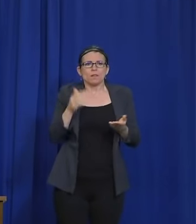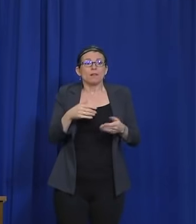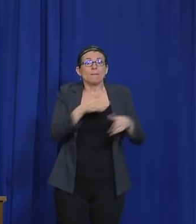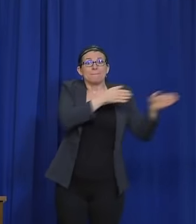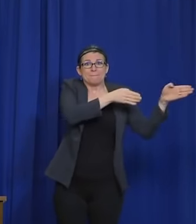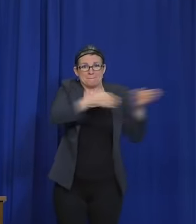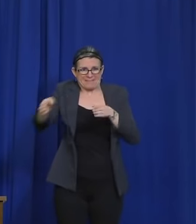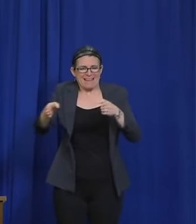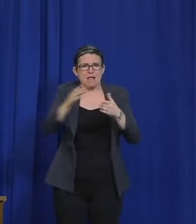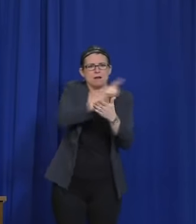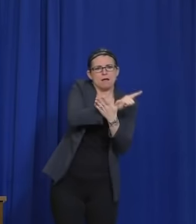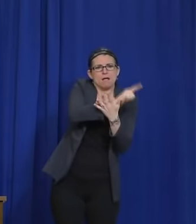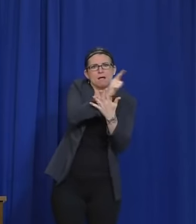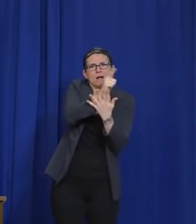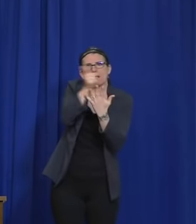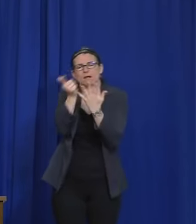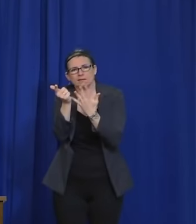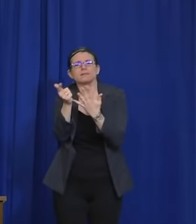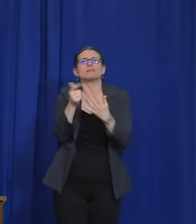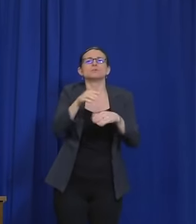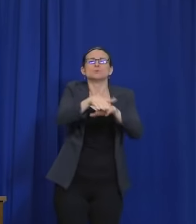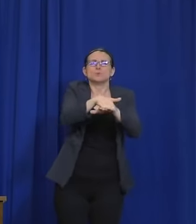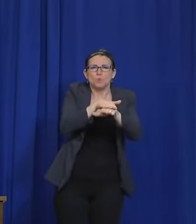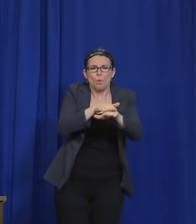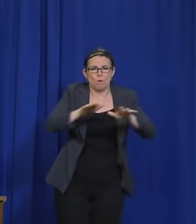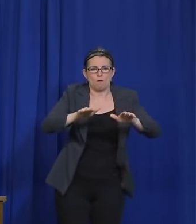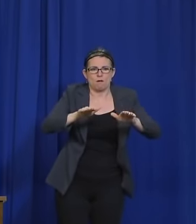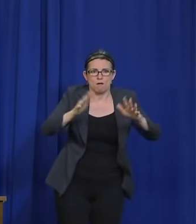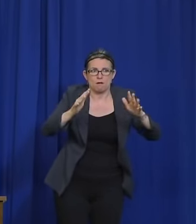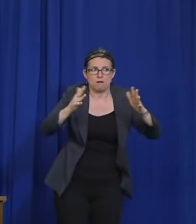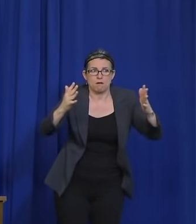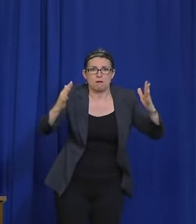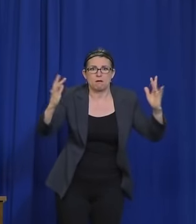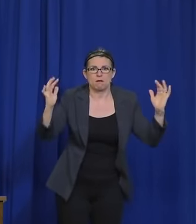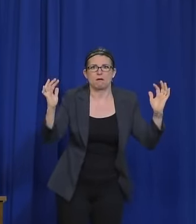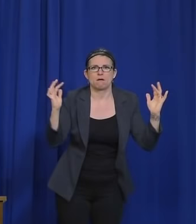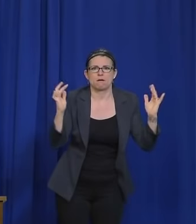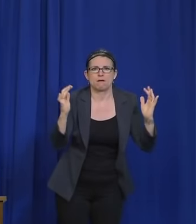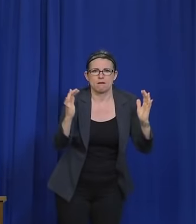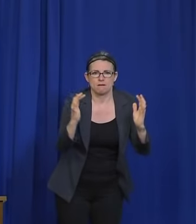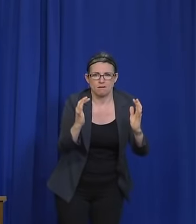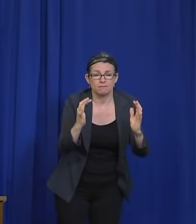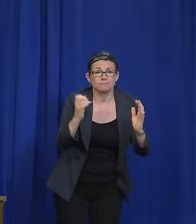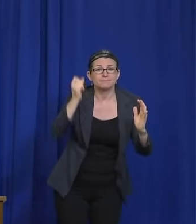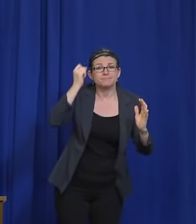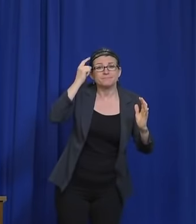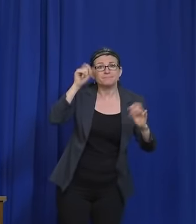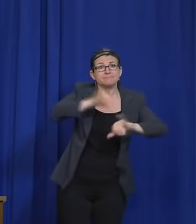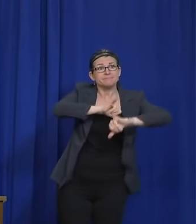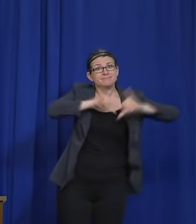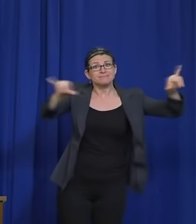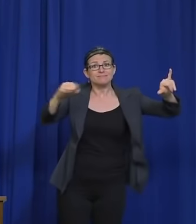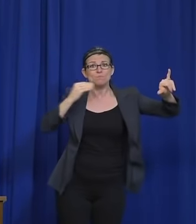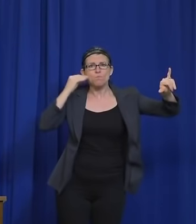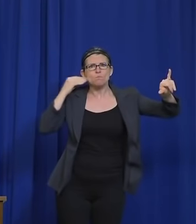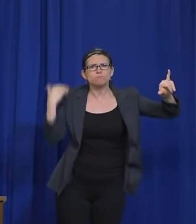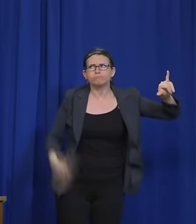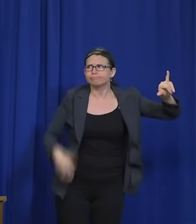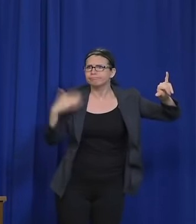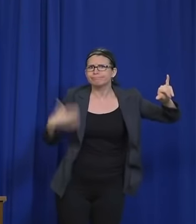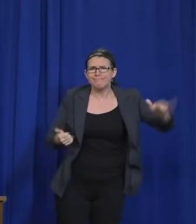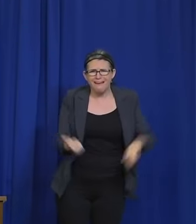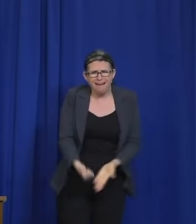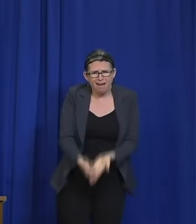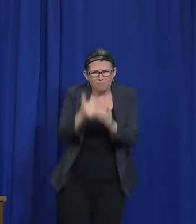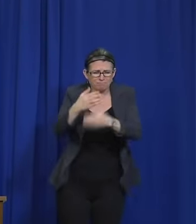against this virus. The steps we're taking are having an effect. They are working, but we still need to stay